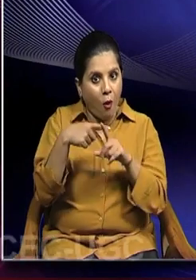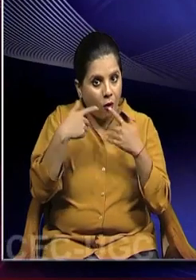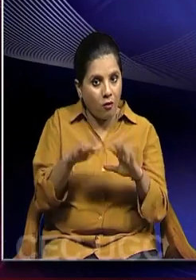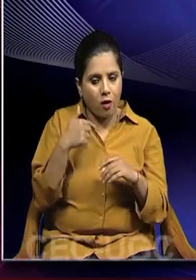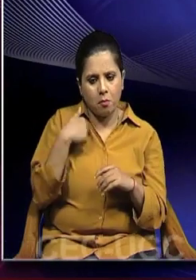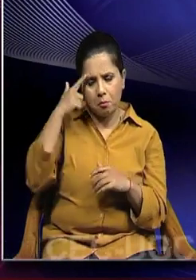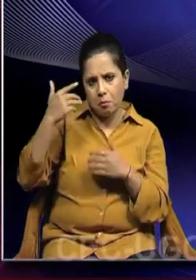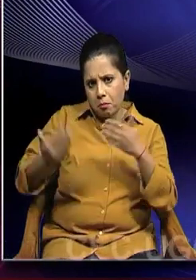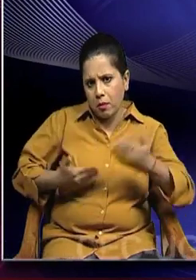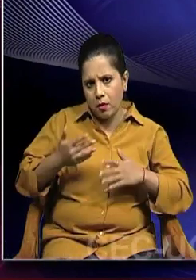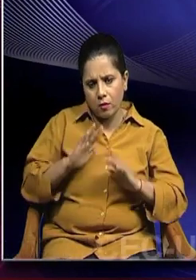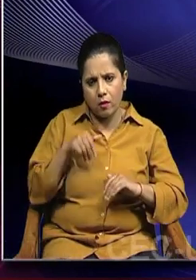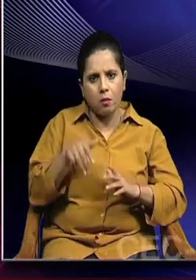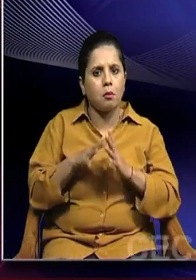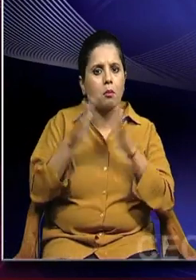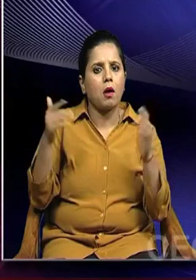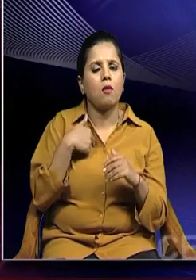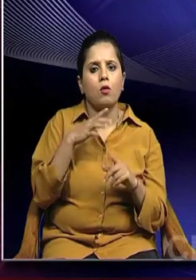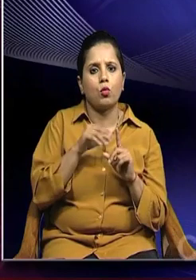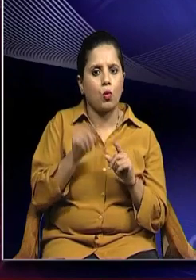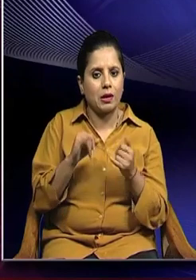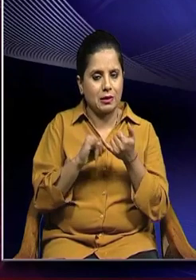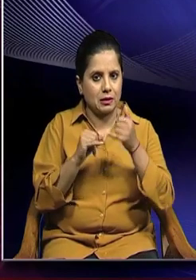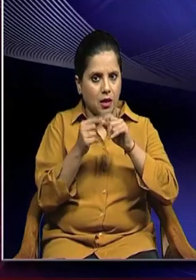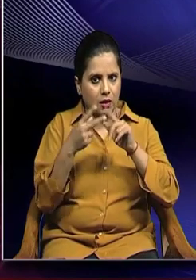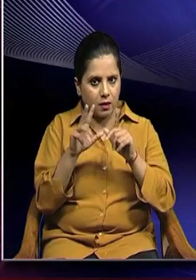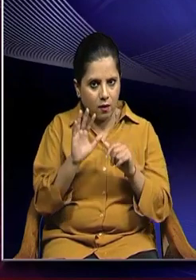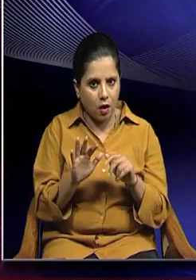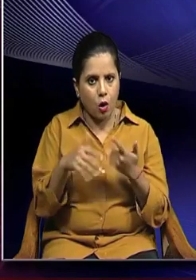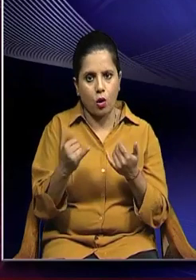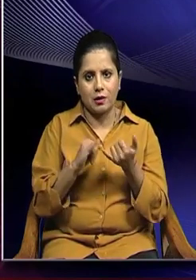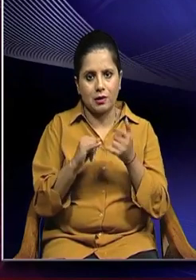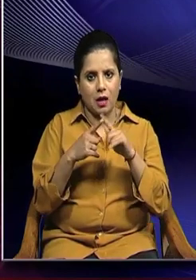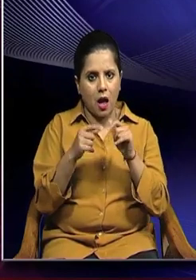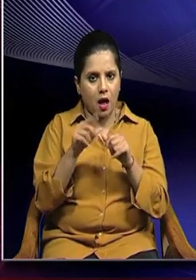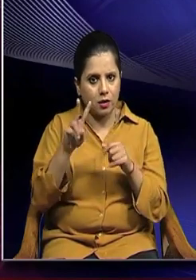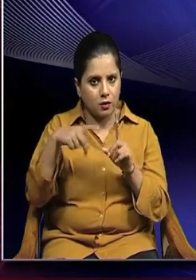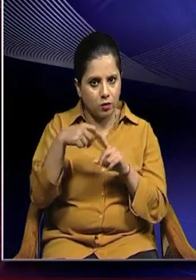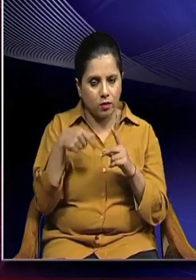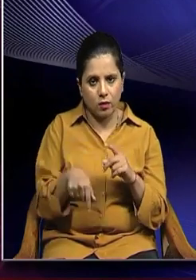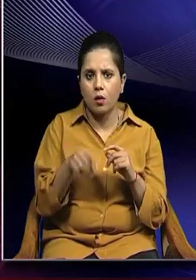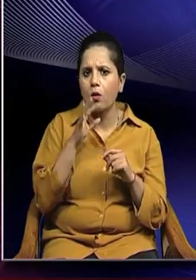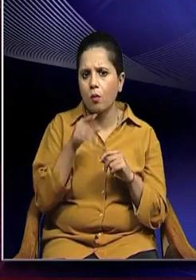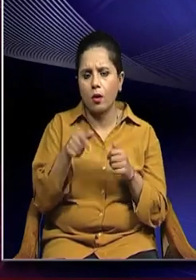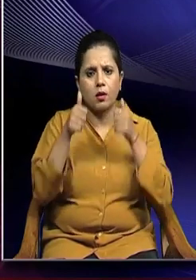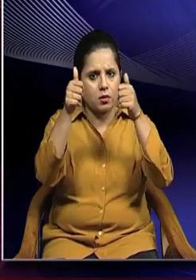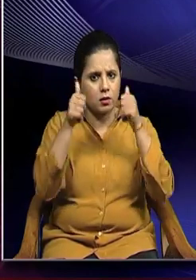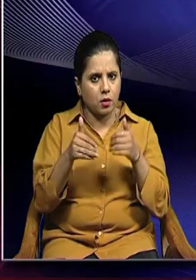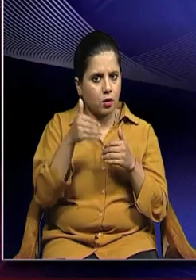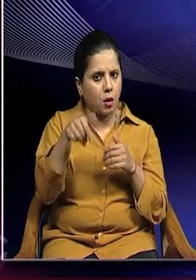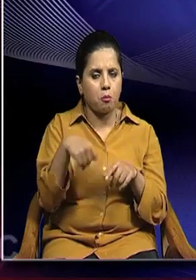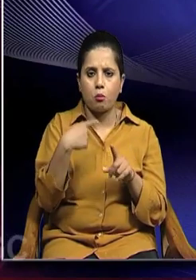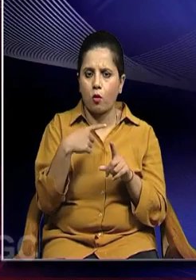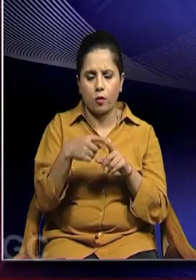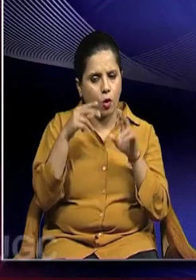behave with greater amount of sattva or sattvic state of mind, of course the result are going to be very